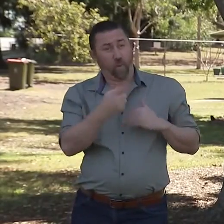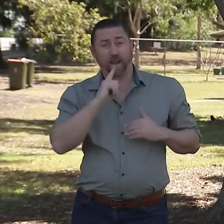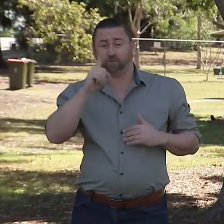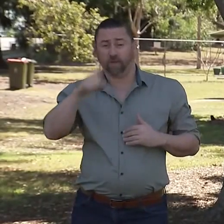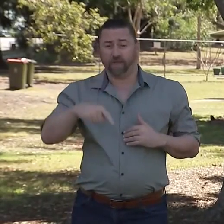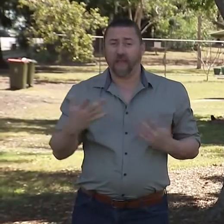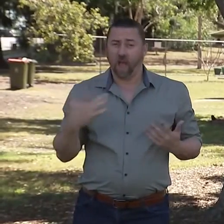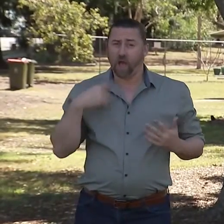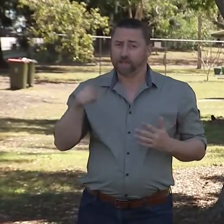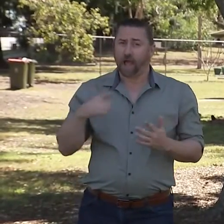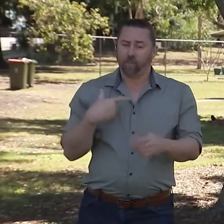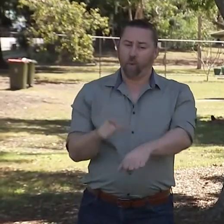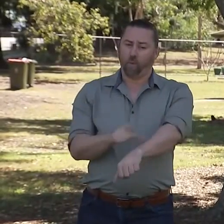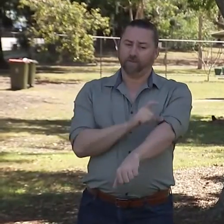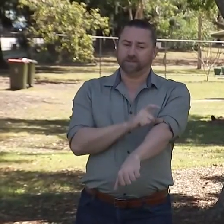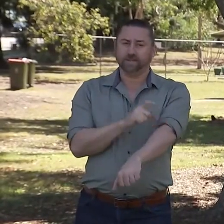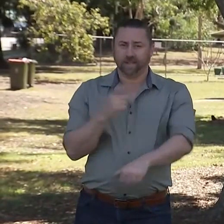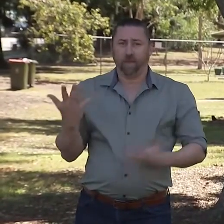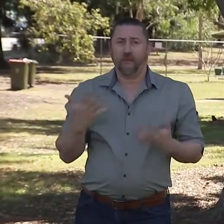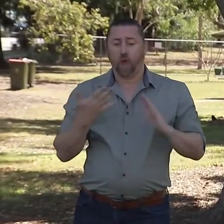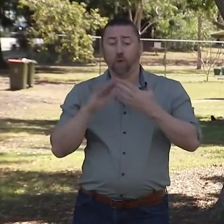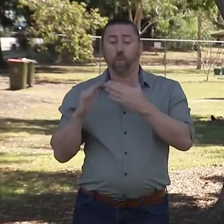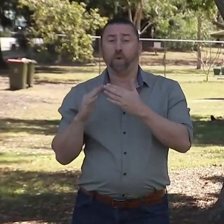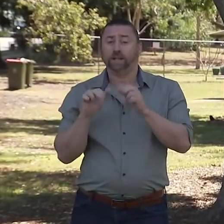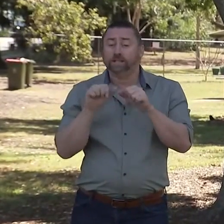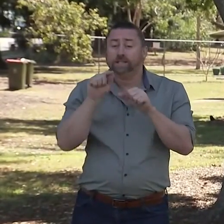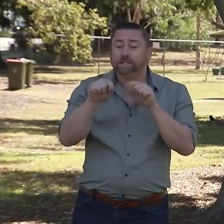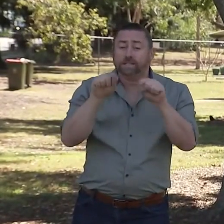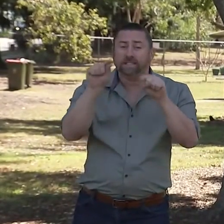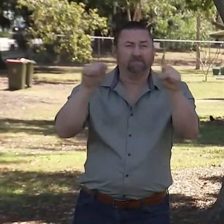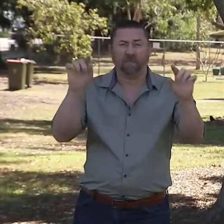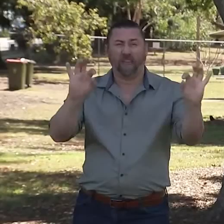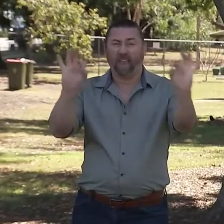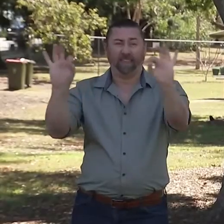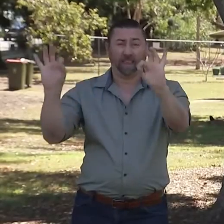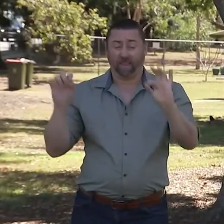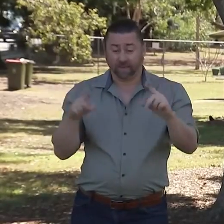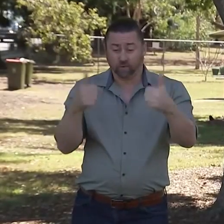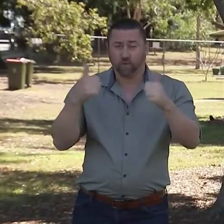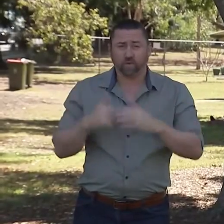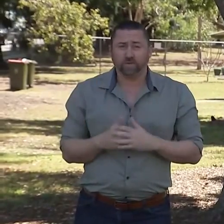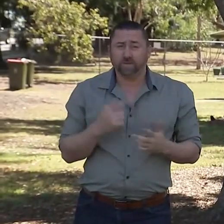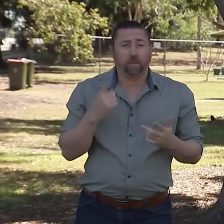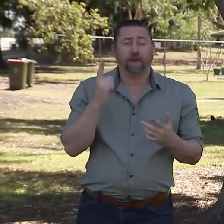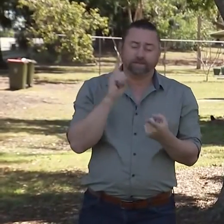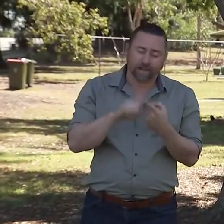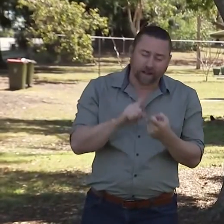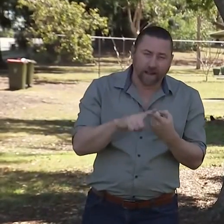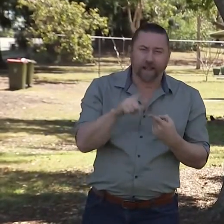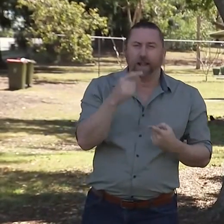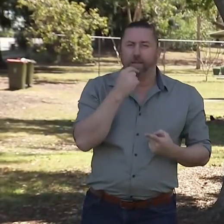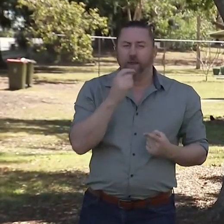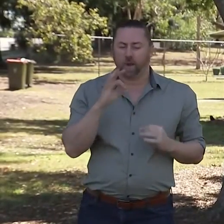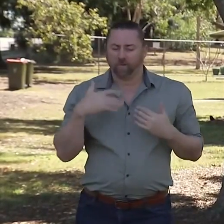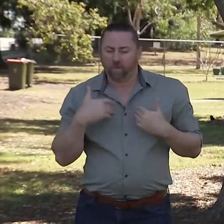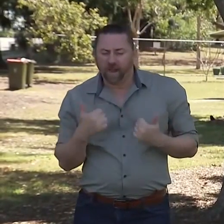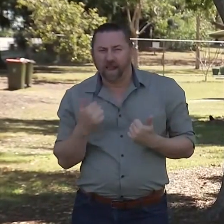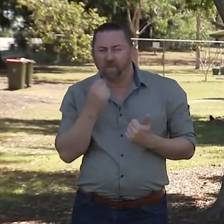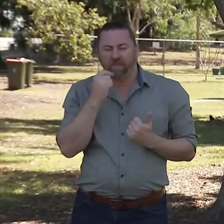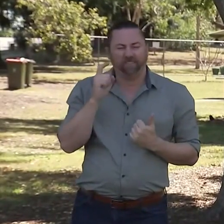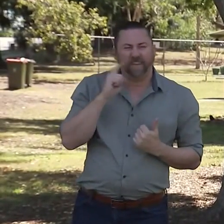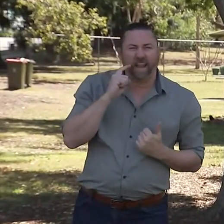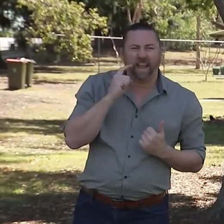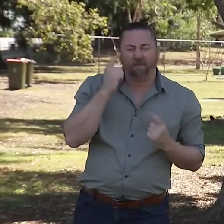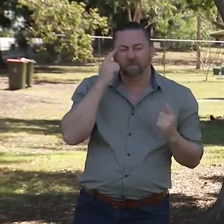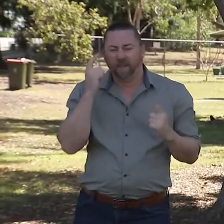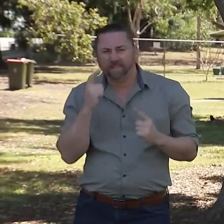I can be confident we don't have community seeding. So please keep coming forward, any symptoms at all, no matter where you are in the